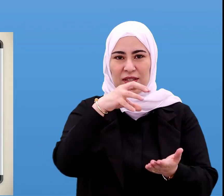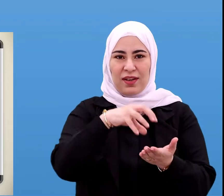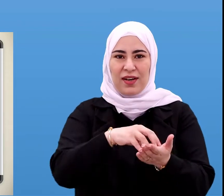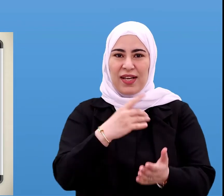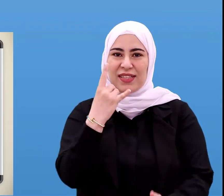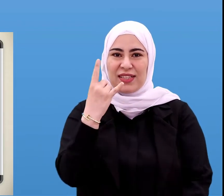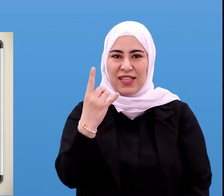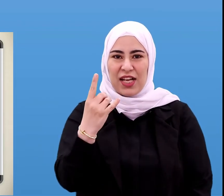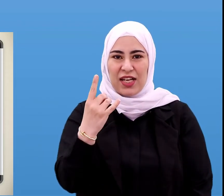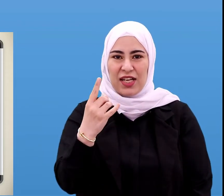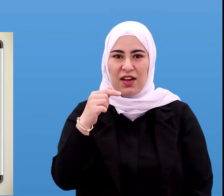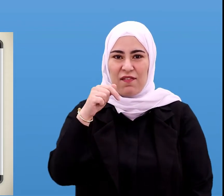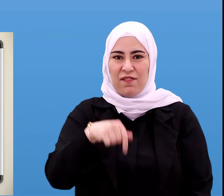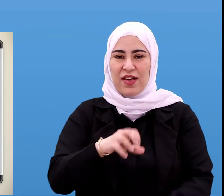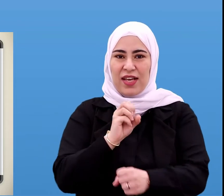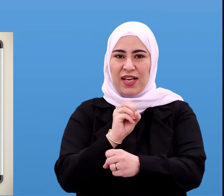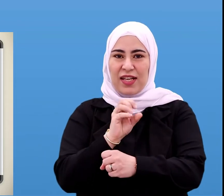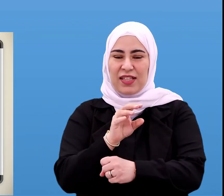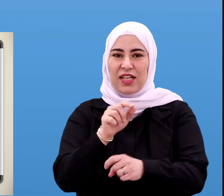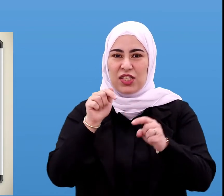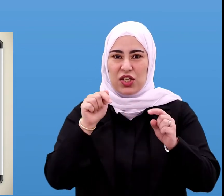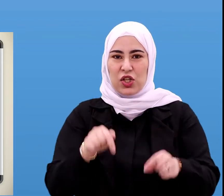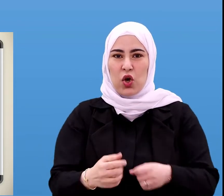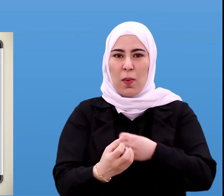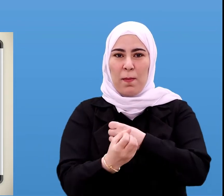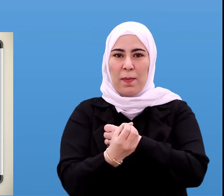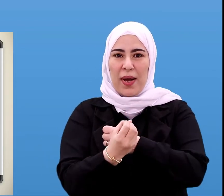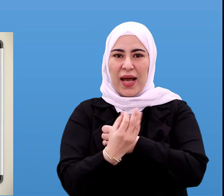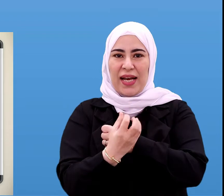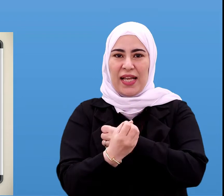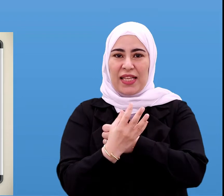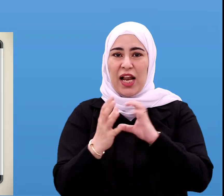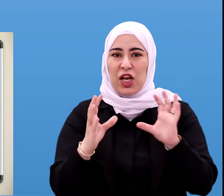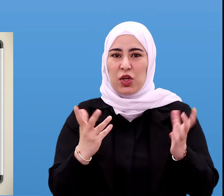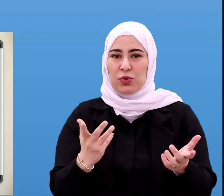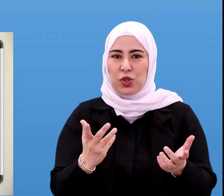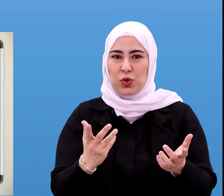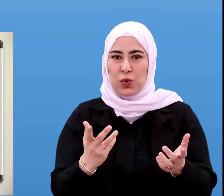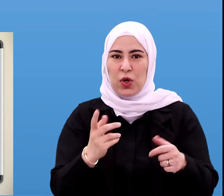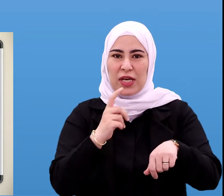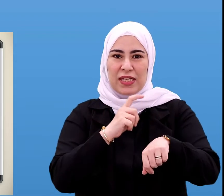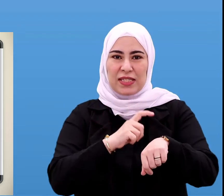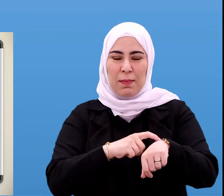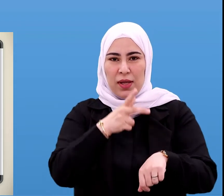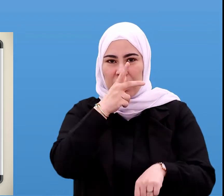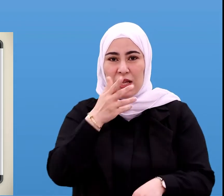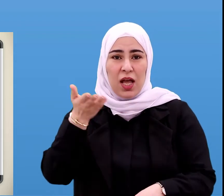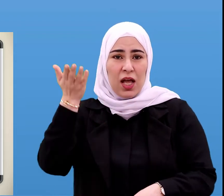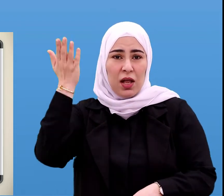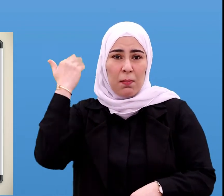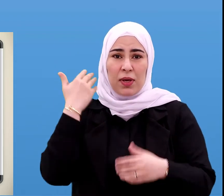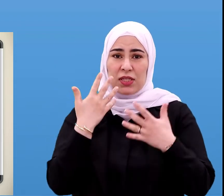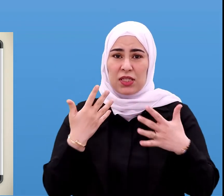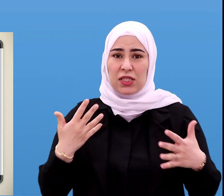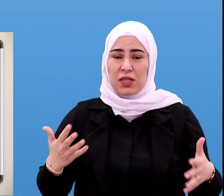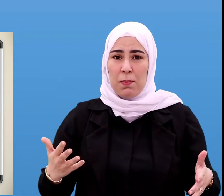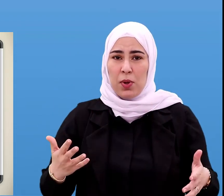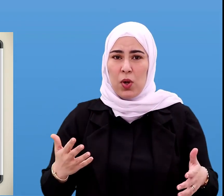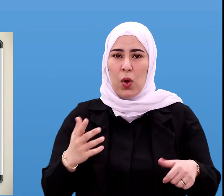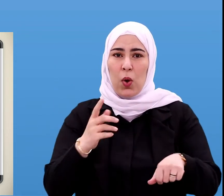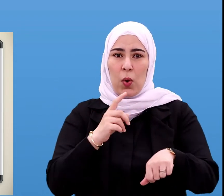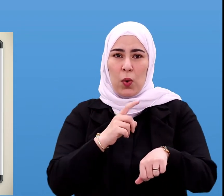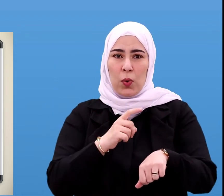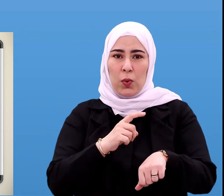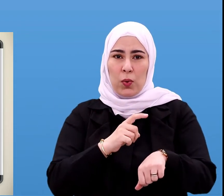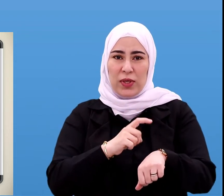this episode, we will learn about the past simple and the past continuous. Take a look at this outline. You will